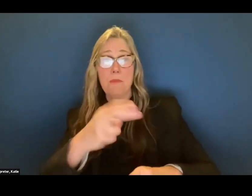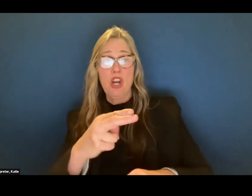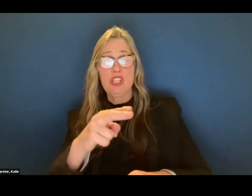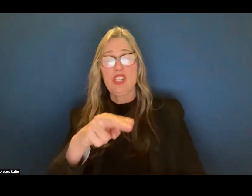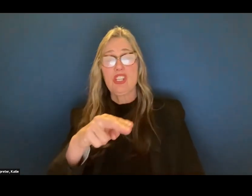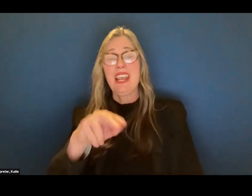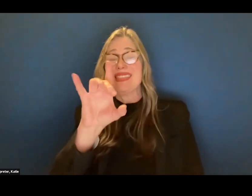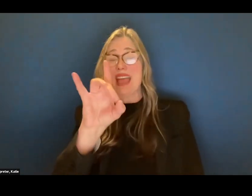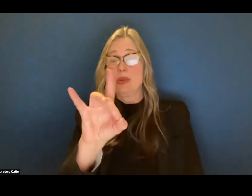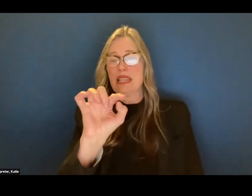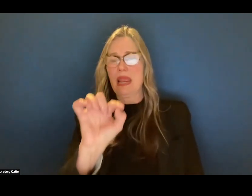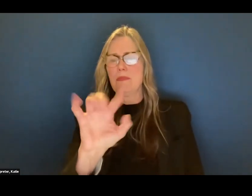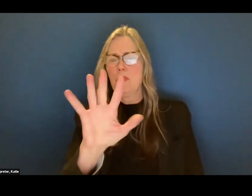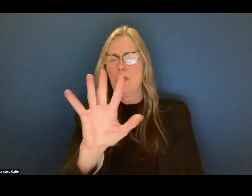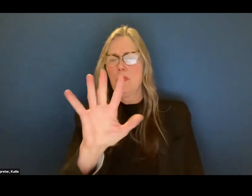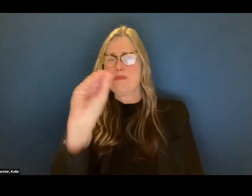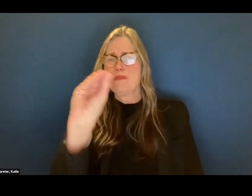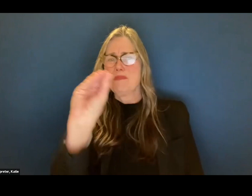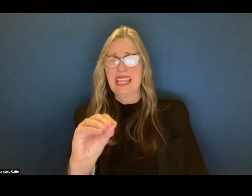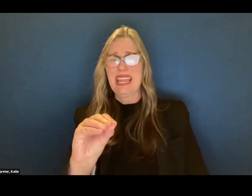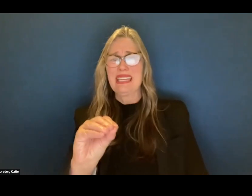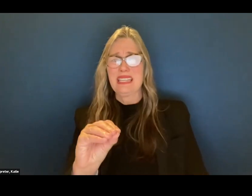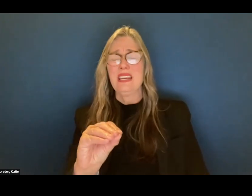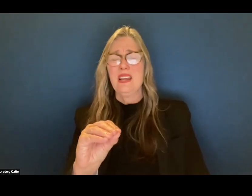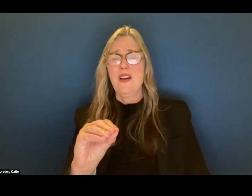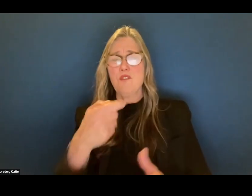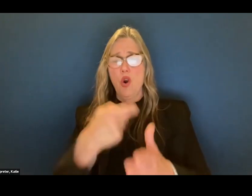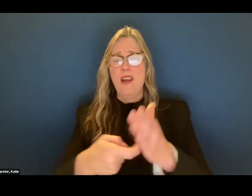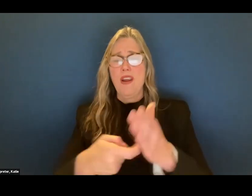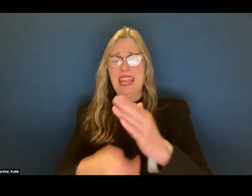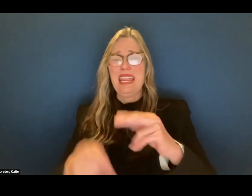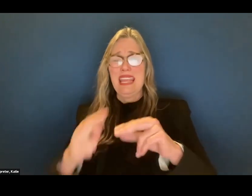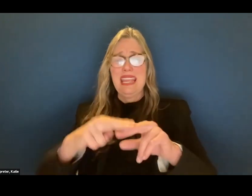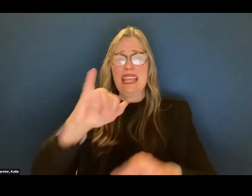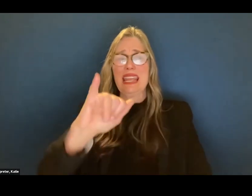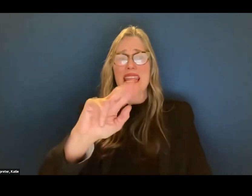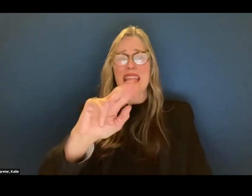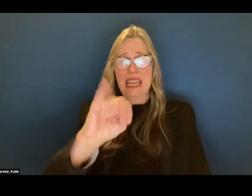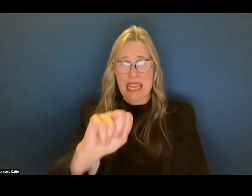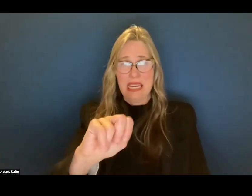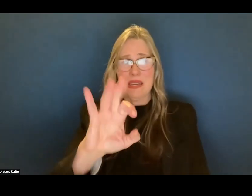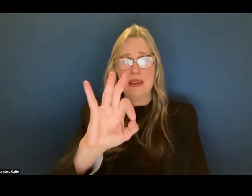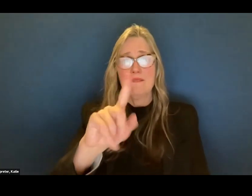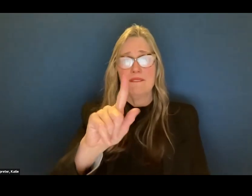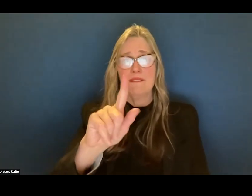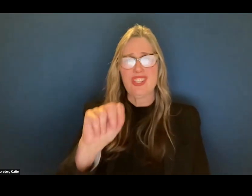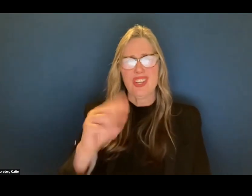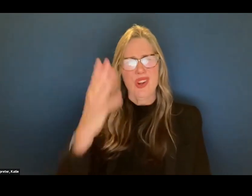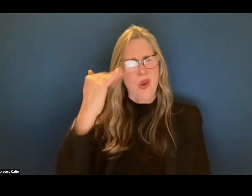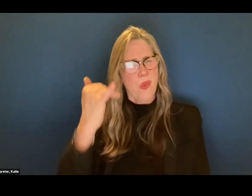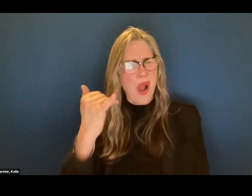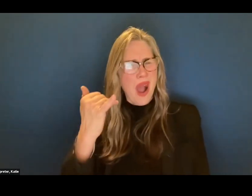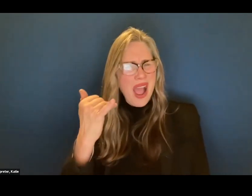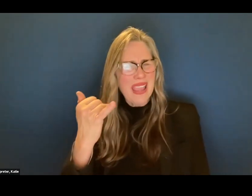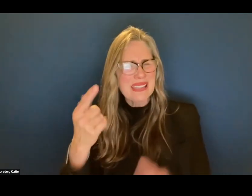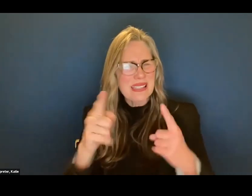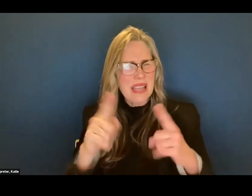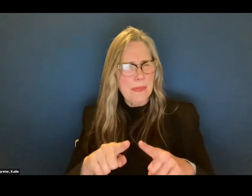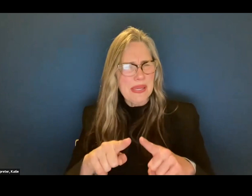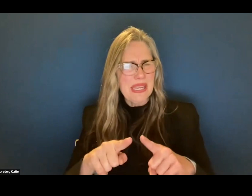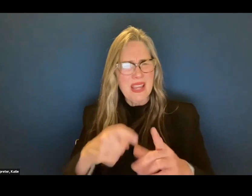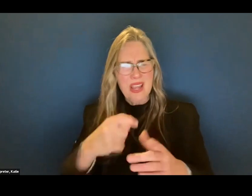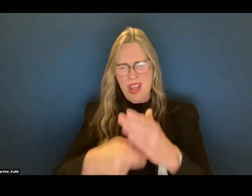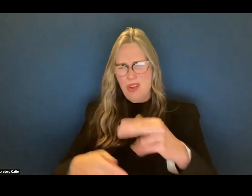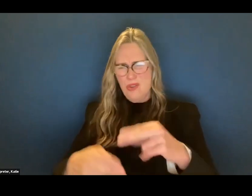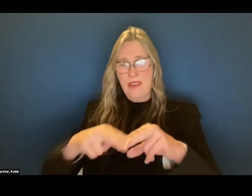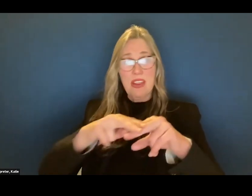So just a quick understanding of why we're having inflation. So during COVID, you remember that